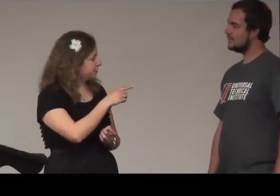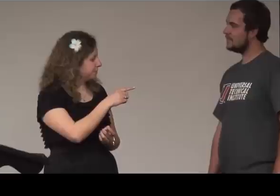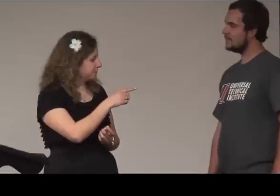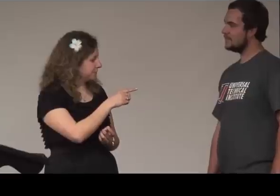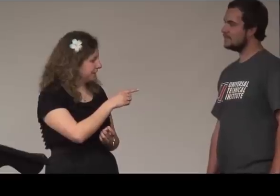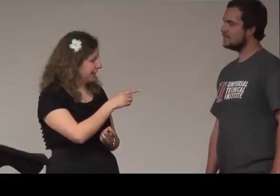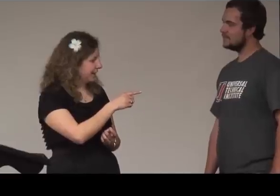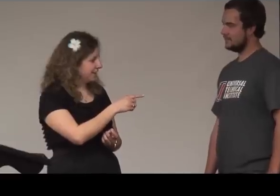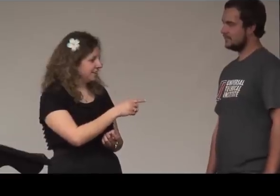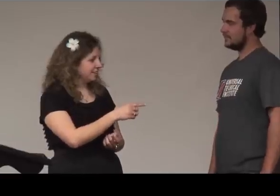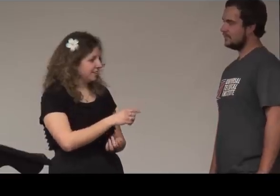okay